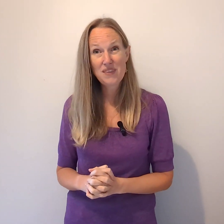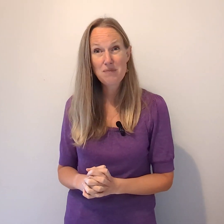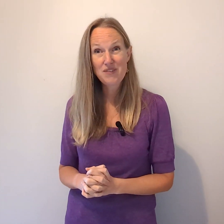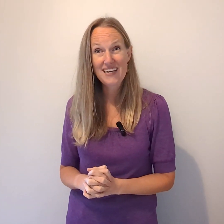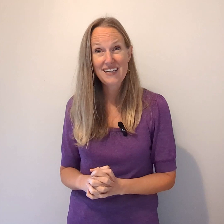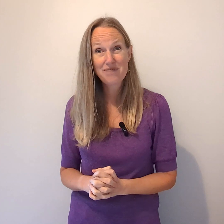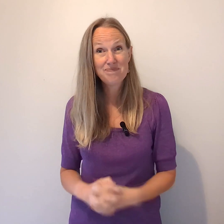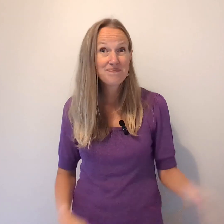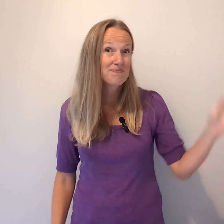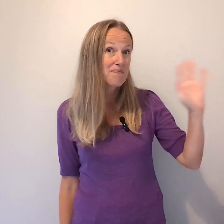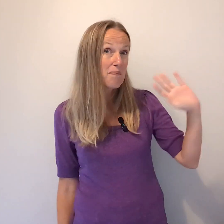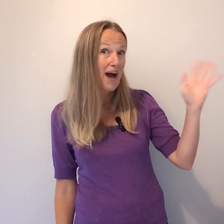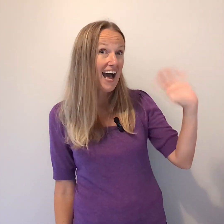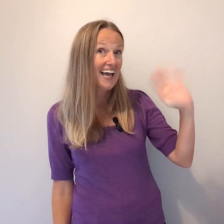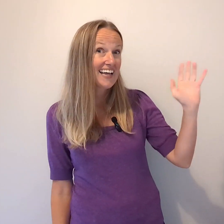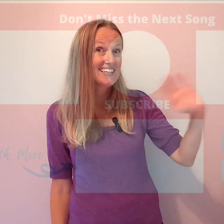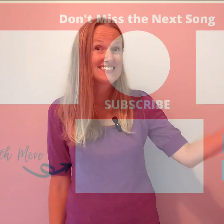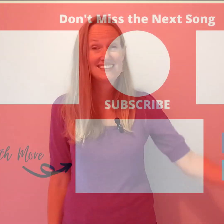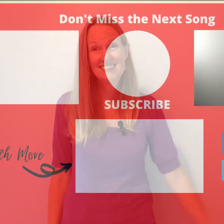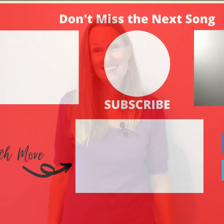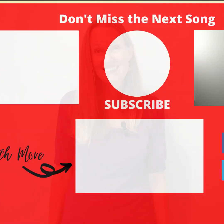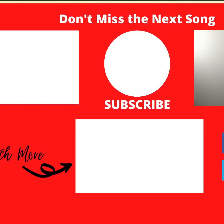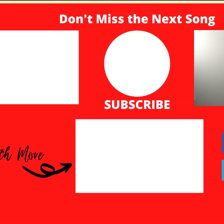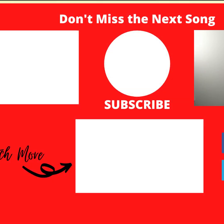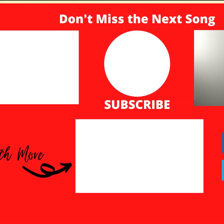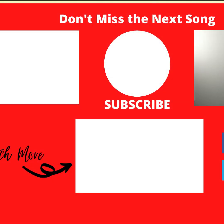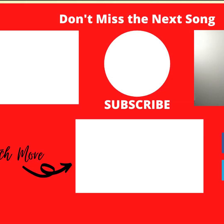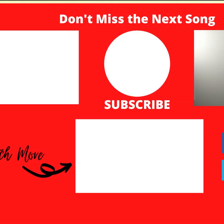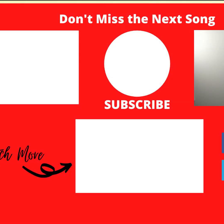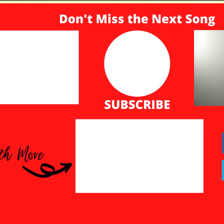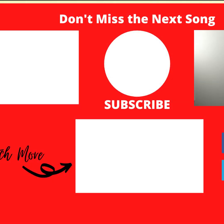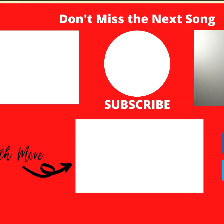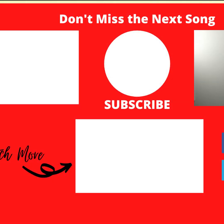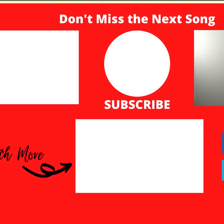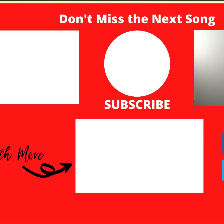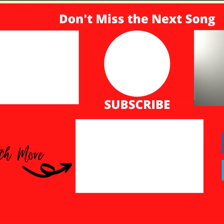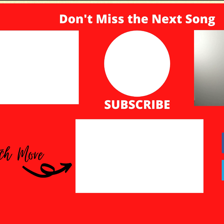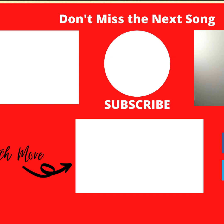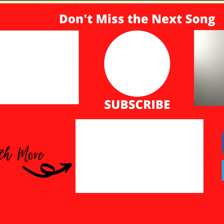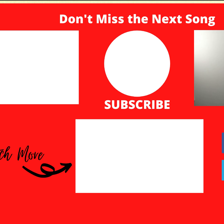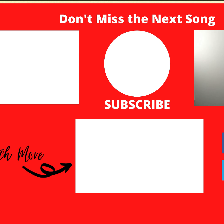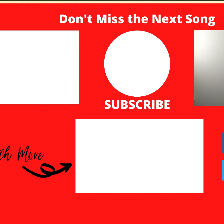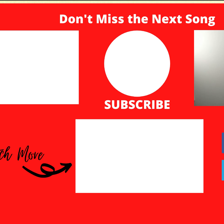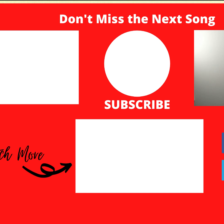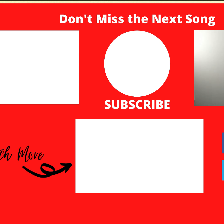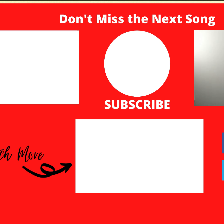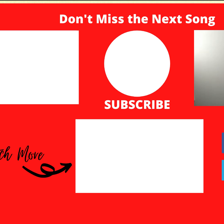the music. Bye. Now to him who is able to do far more than we can ask